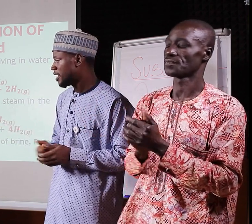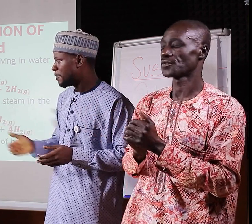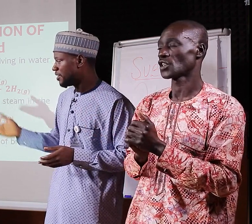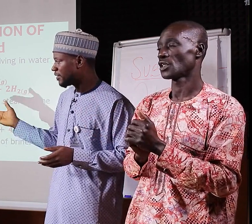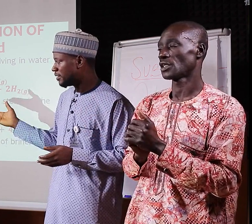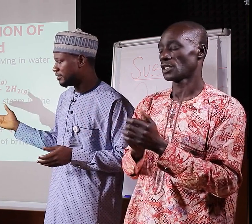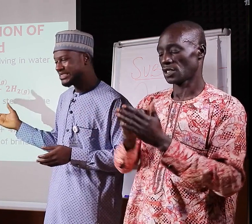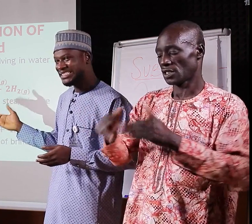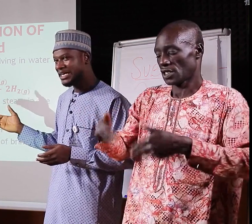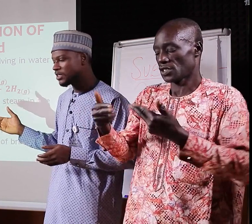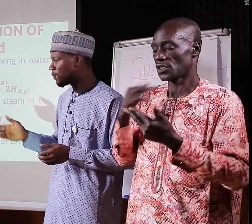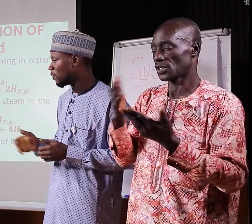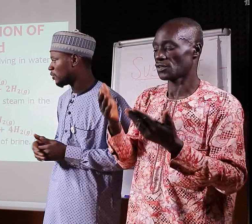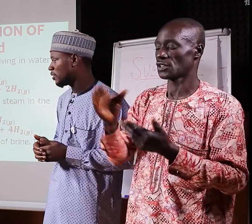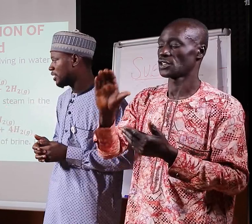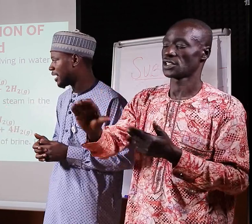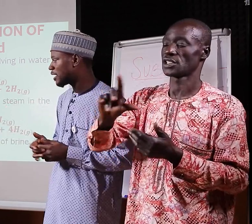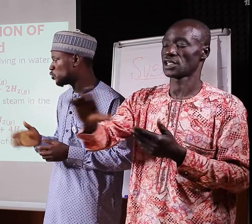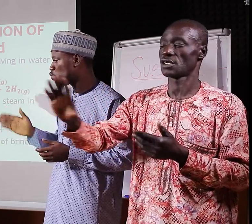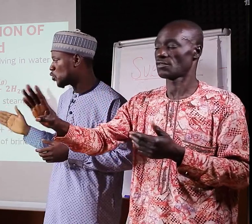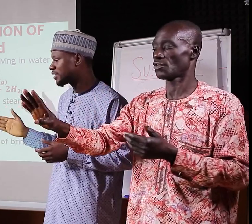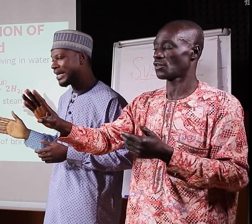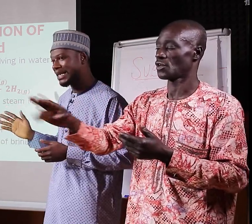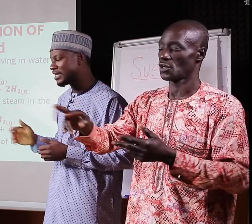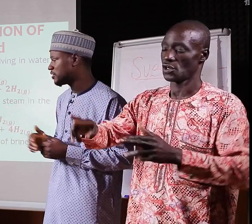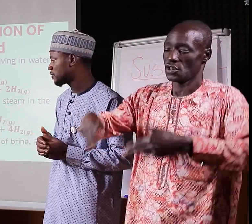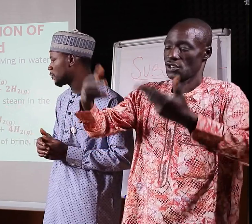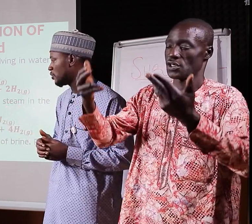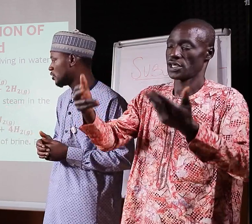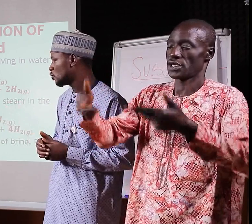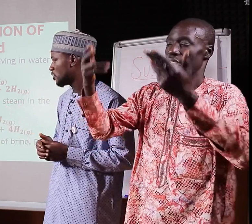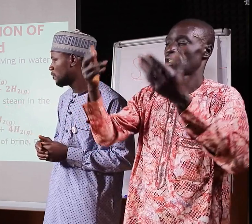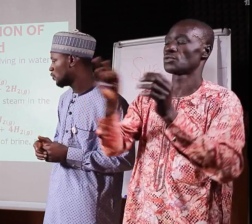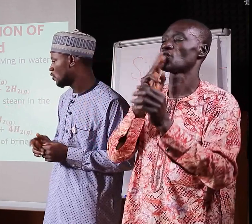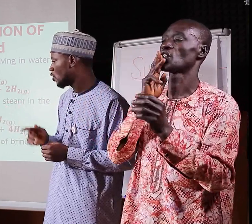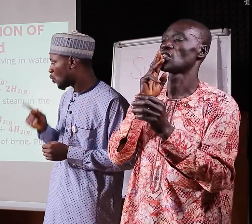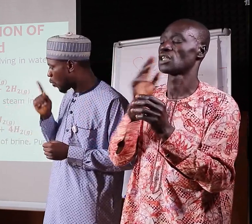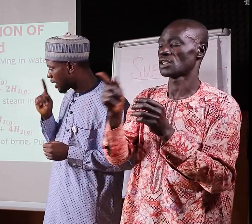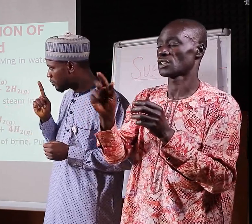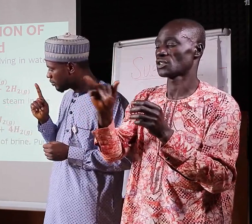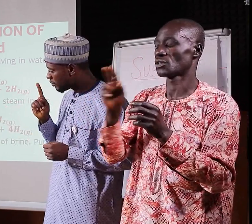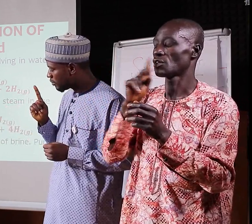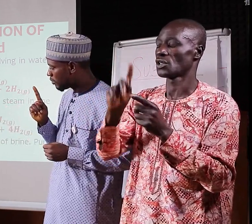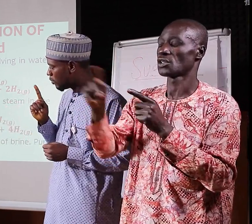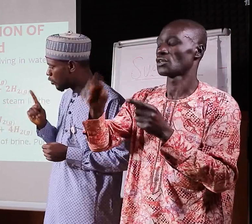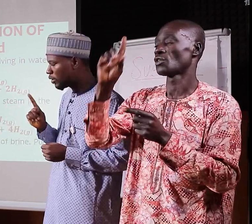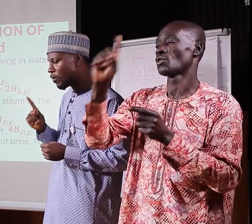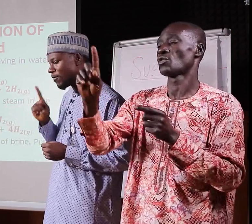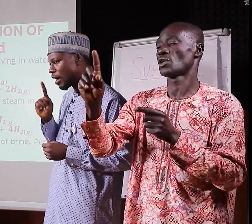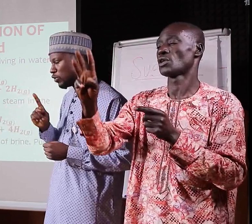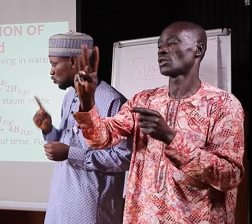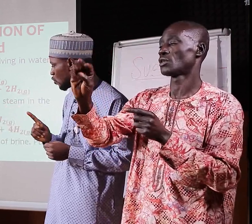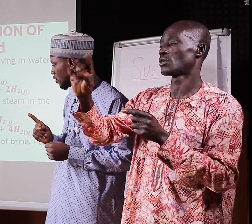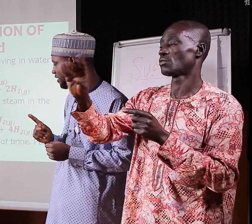follows. Methane, CH4, reacts with water in gaseous form to give you 1 mole